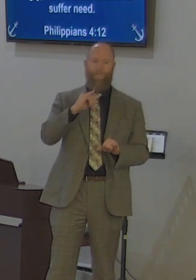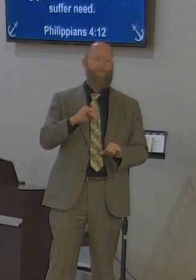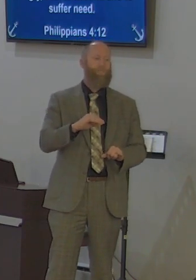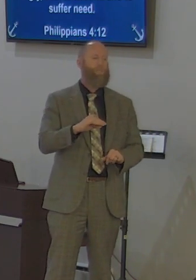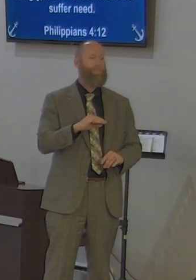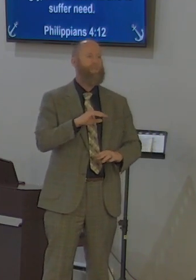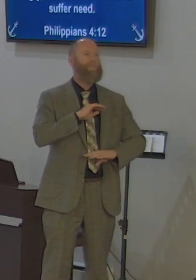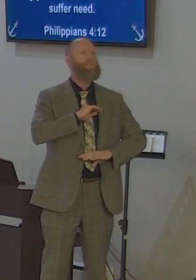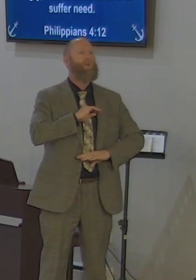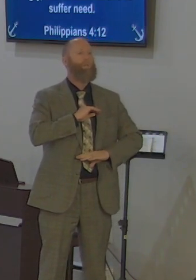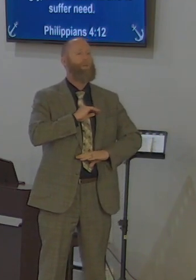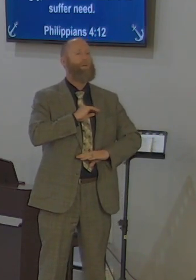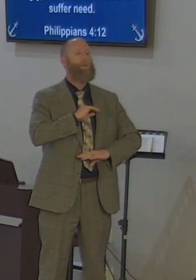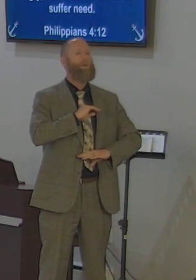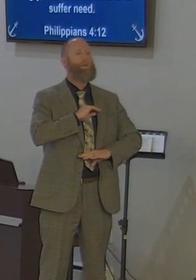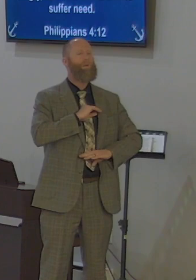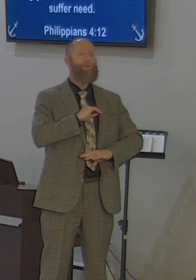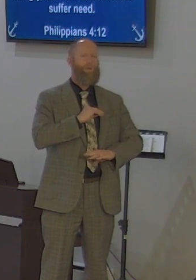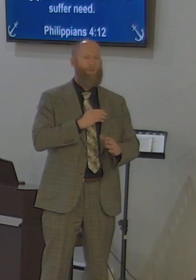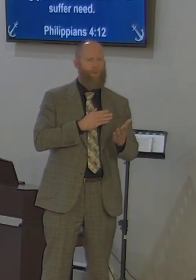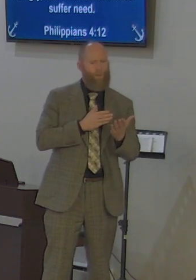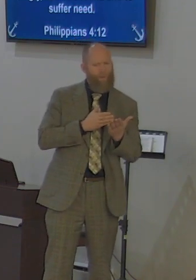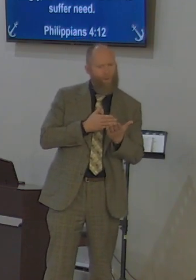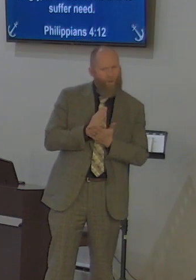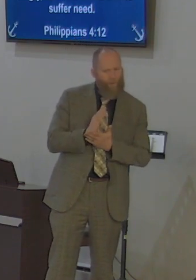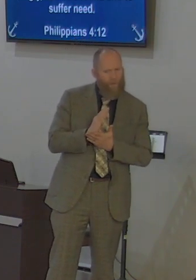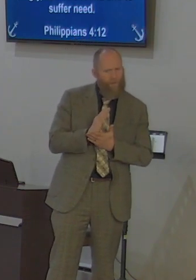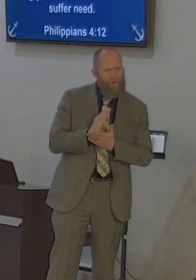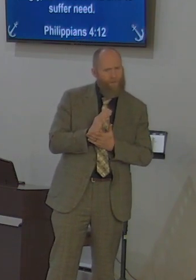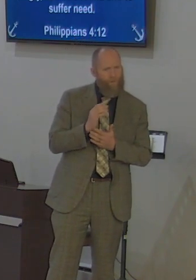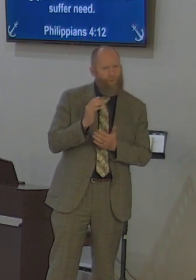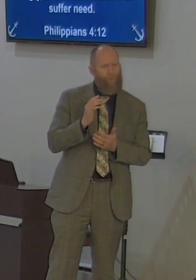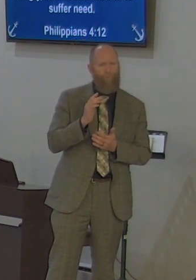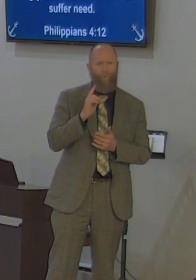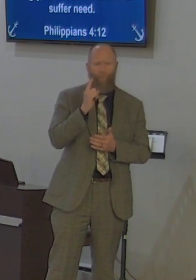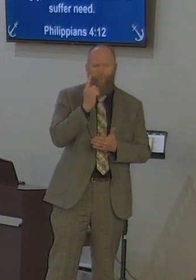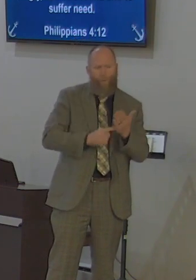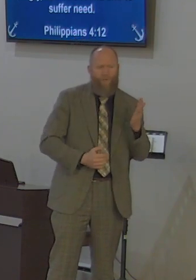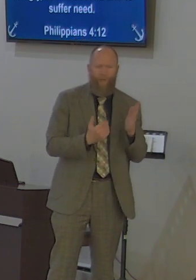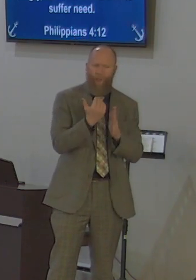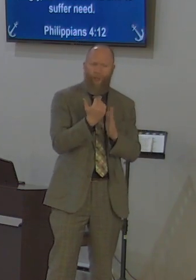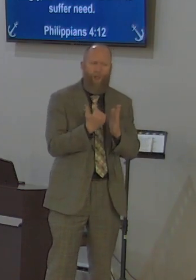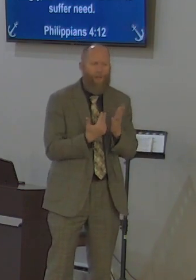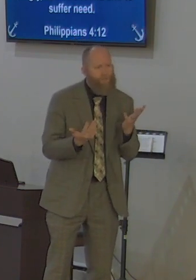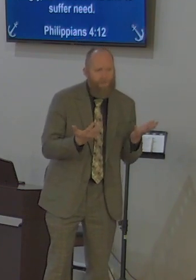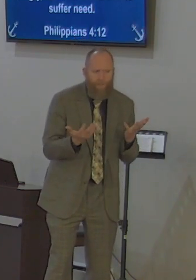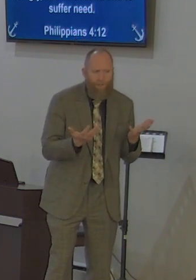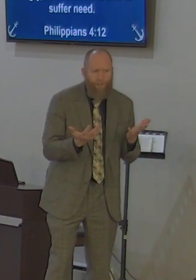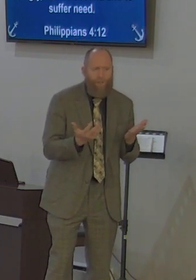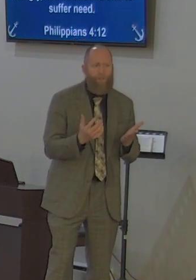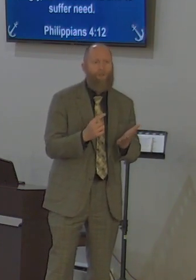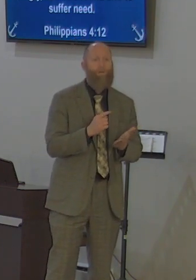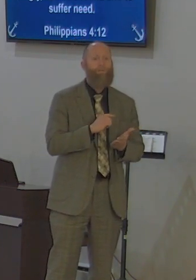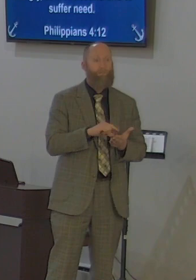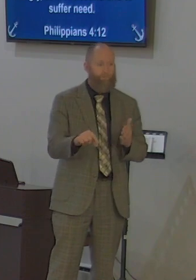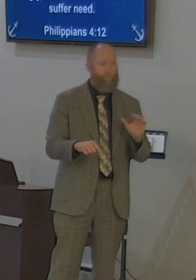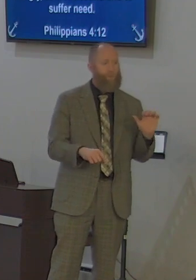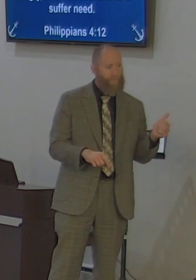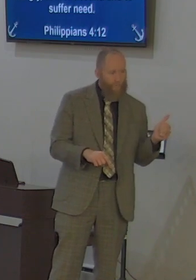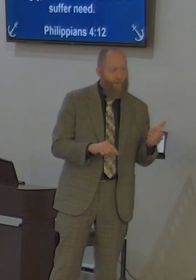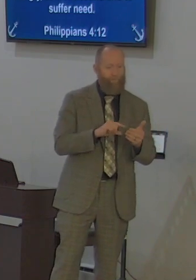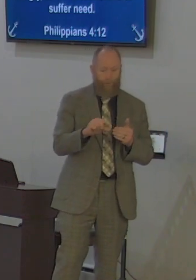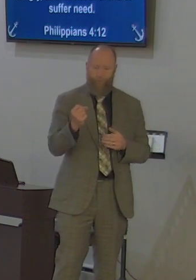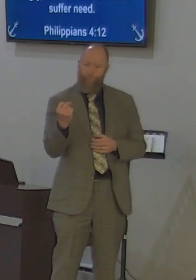So tell me, preacher, I see the results, but what is the lesson? I mean, he says again in verse 12, we just talked about, that he's been